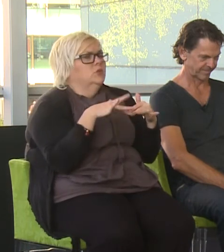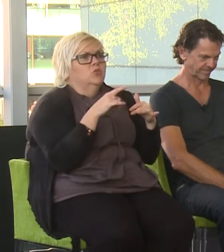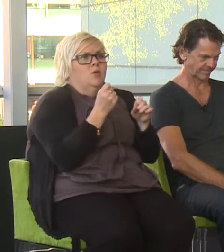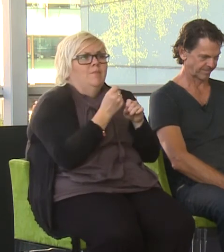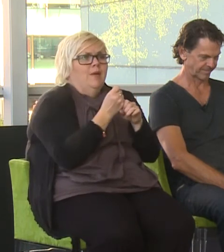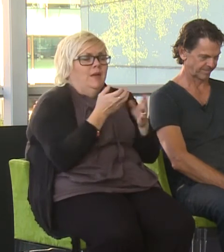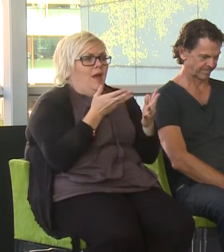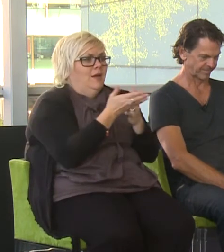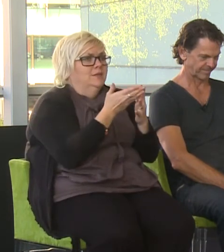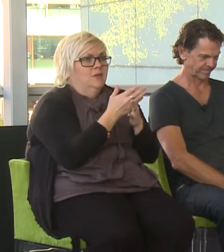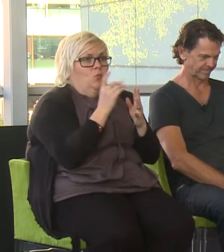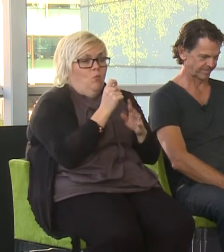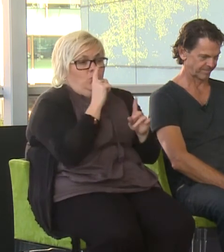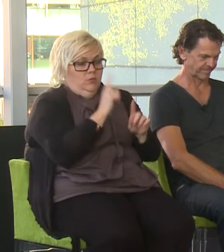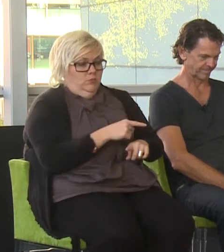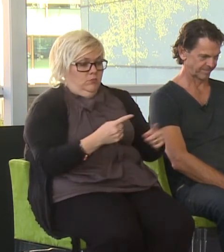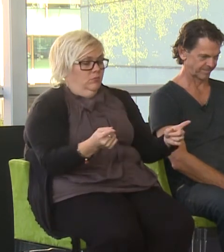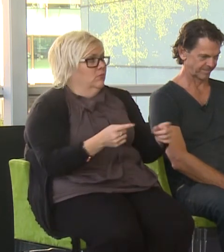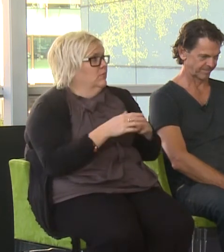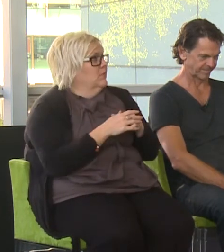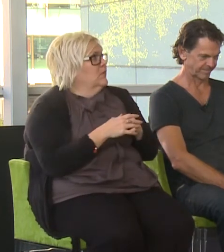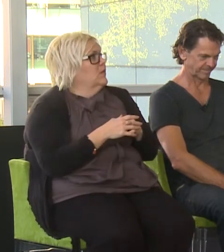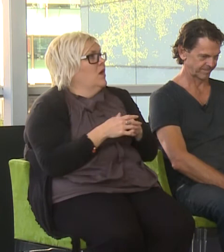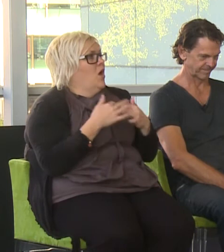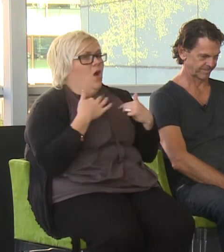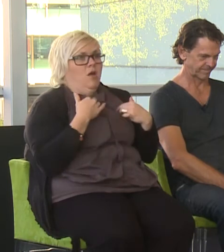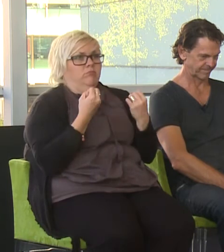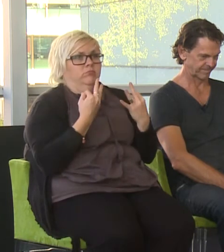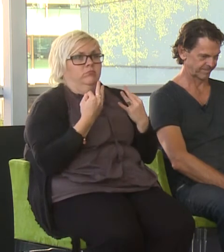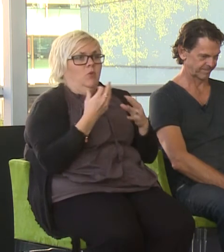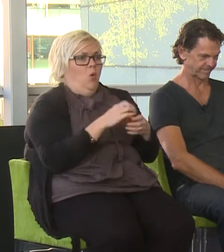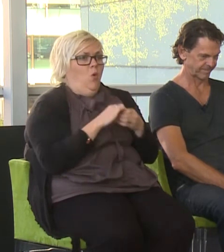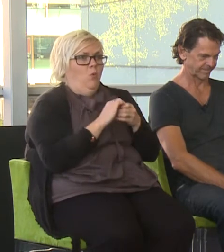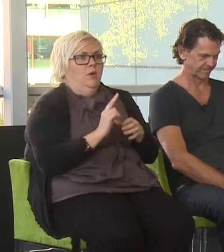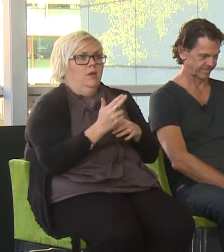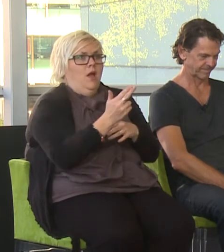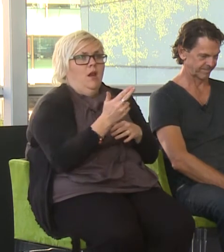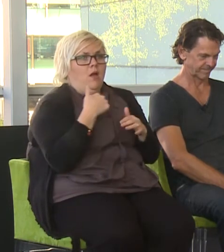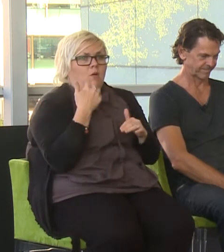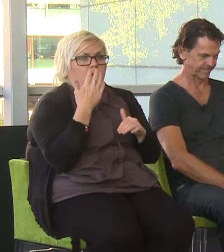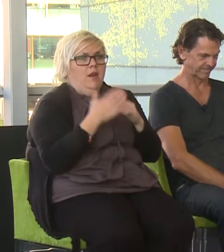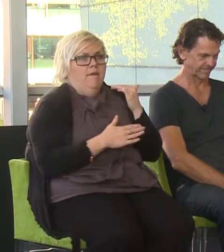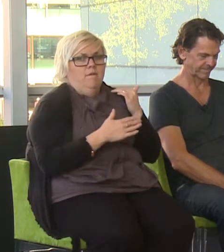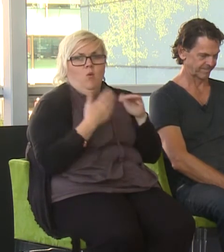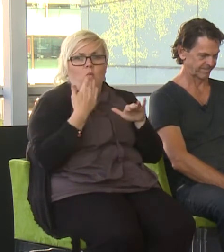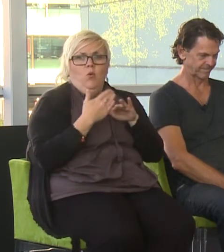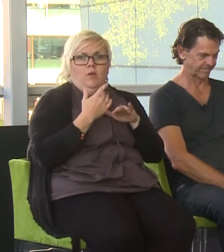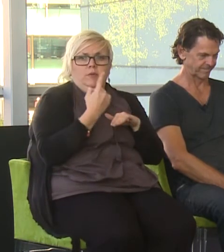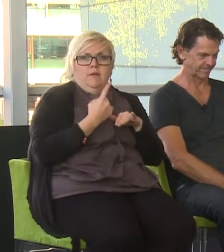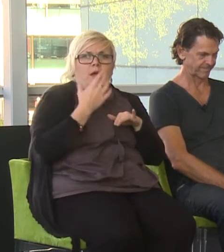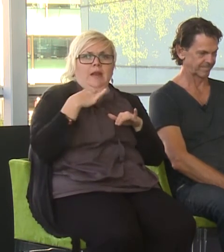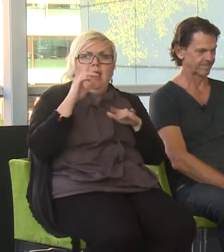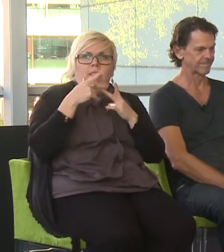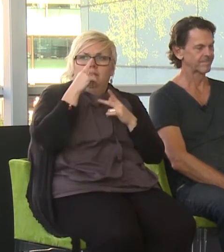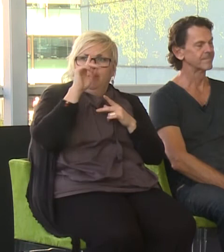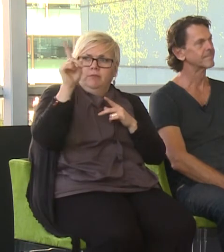onerous. I'm not a gunner myself and would never consider working without highly qualified people. Our